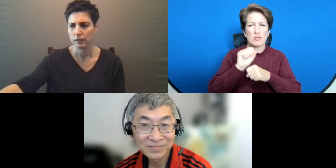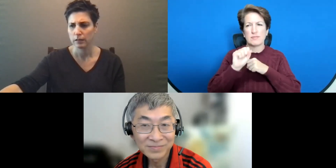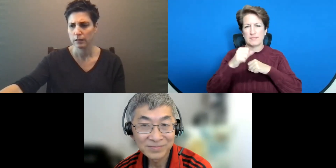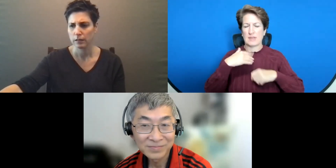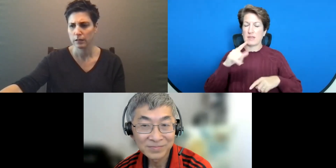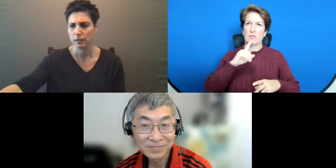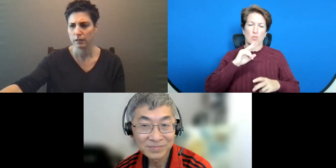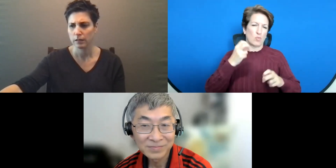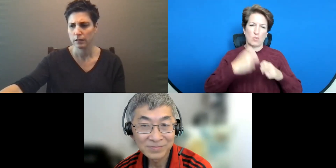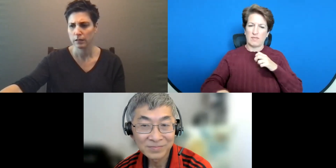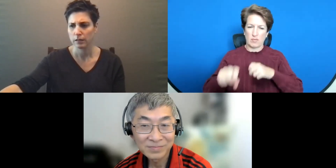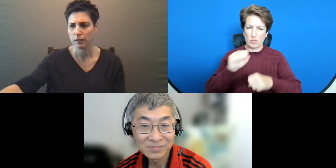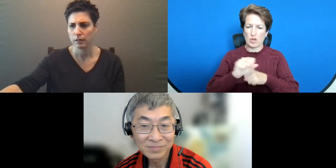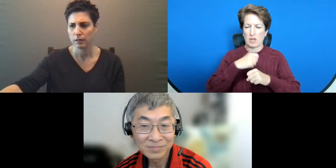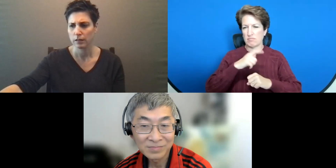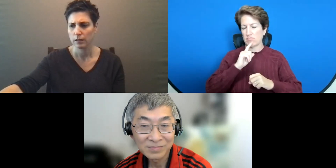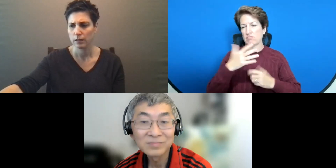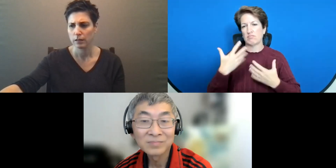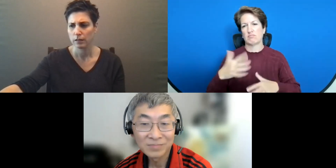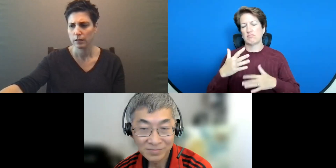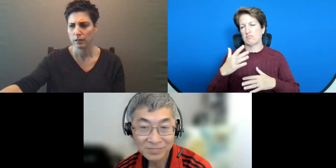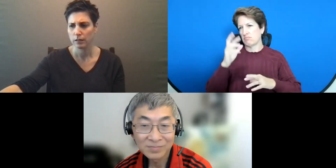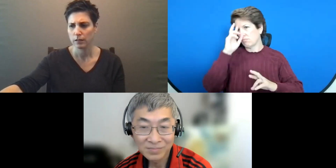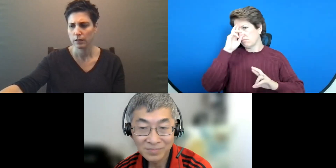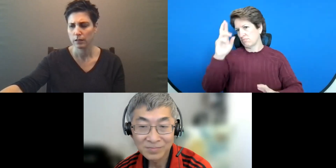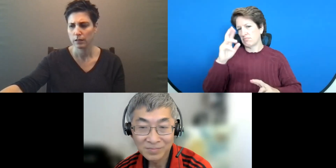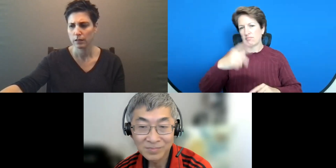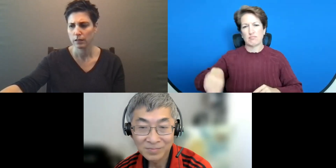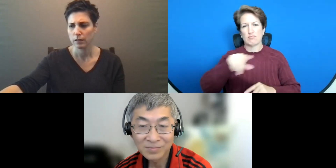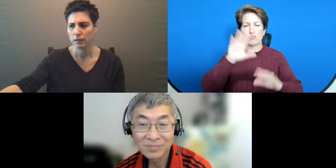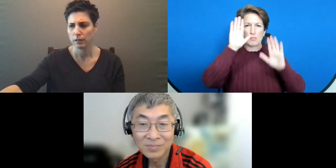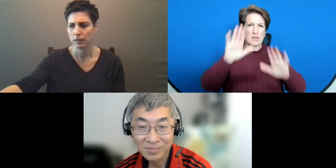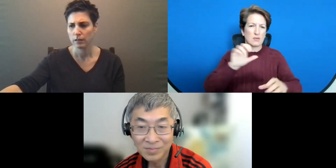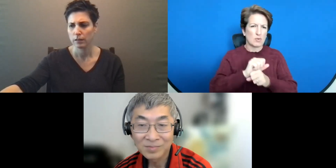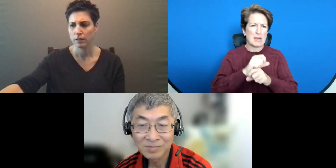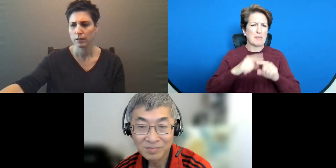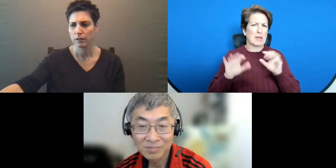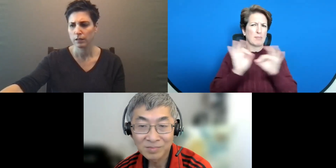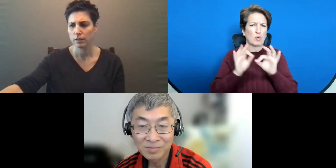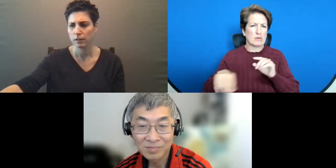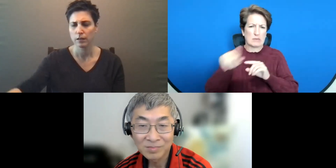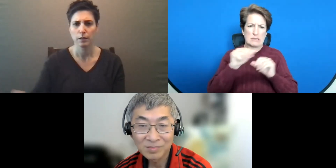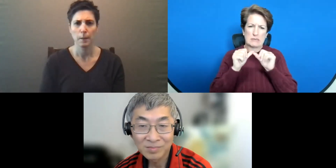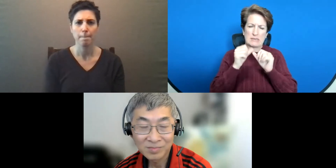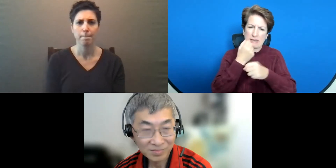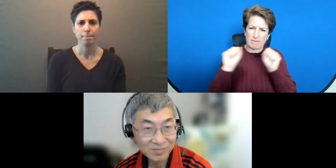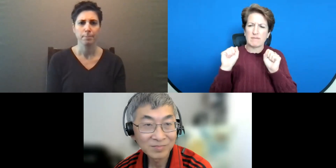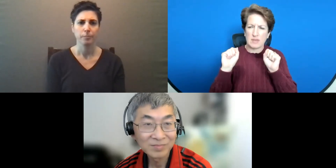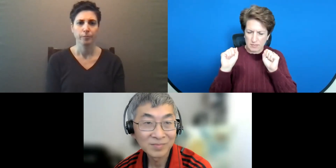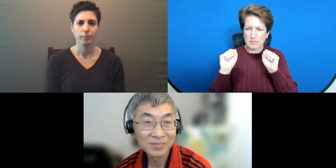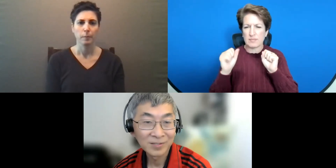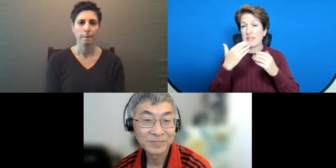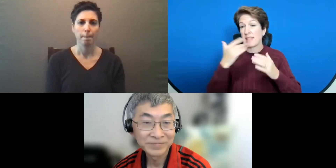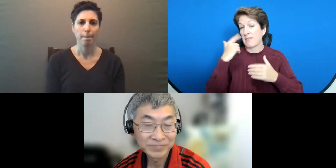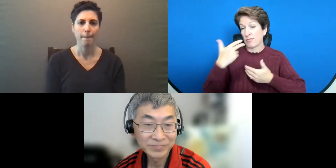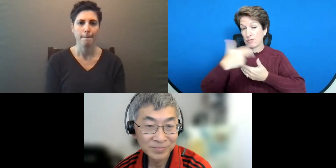work, and I have such admiration for all of you. Keep up the amazing work, but be safe. And thank you for coming today, and we look forward to seeing